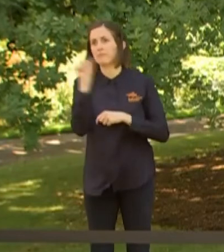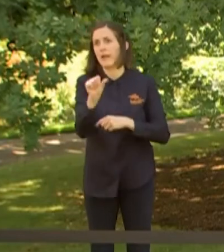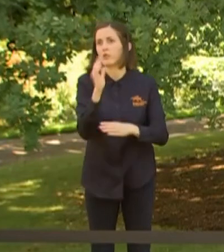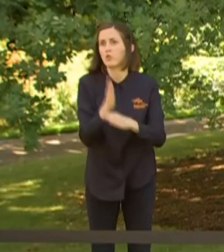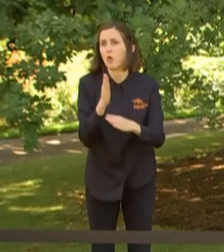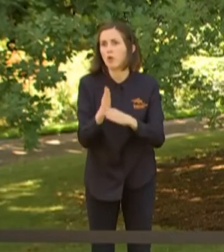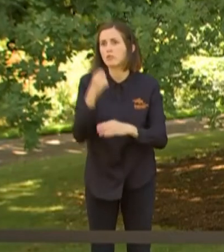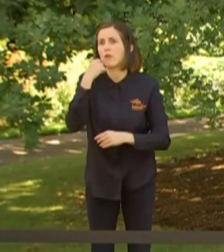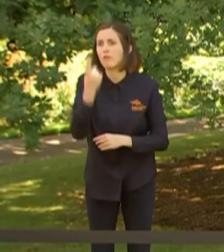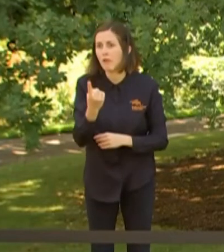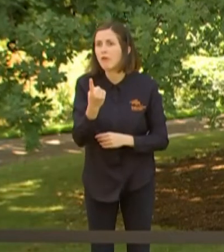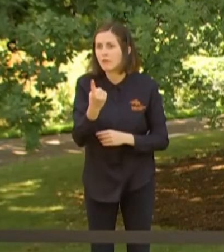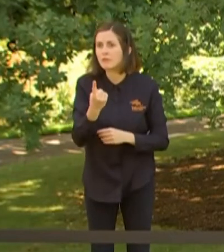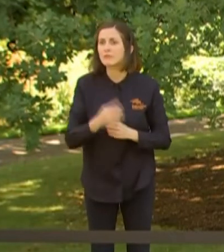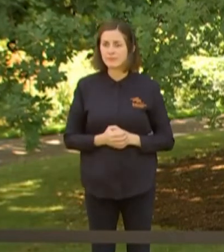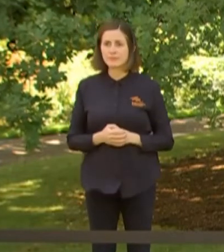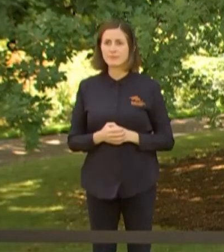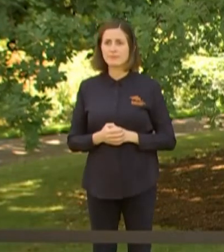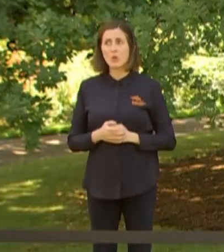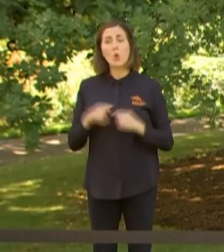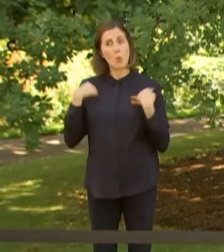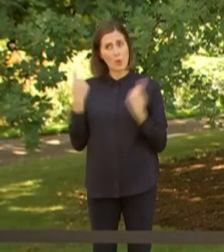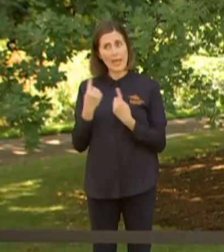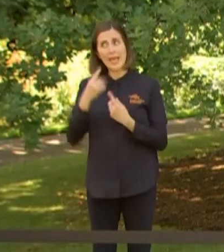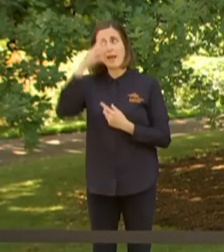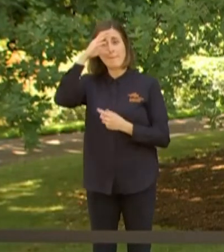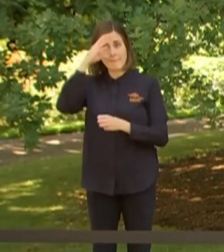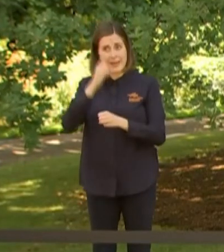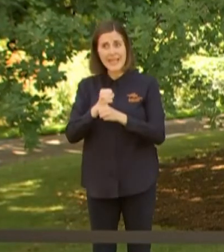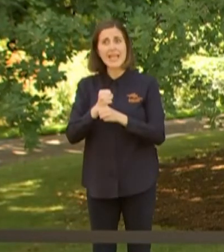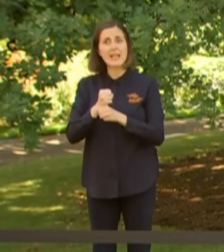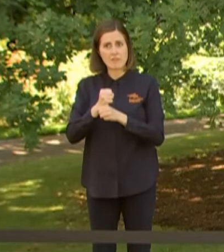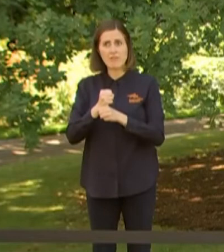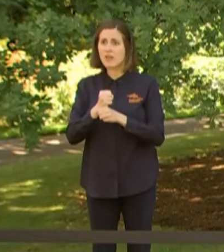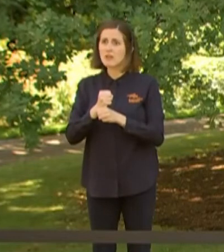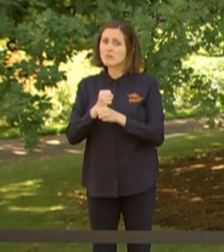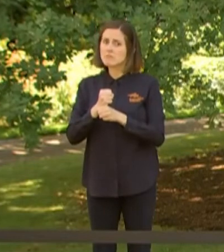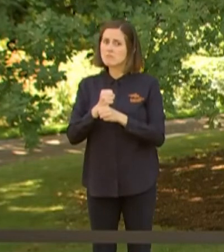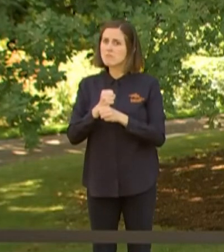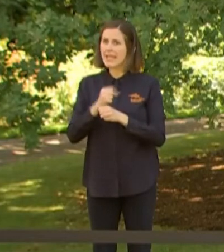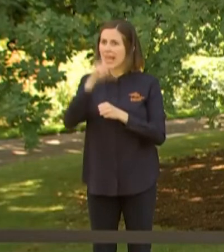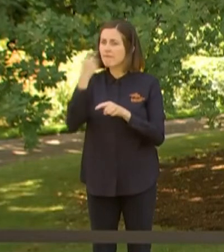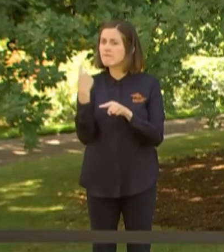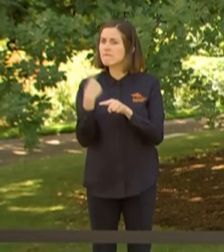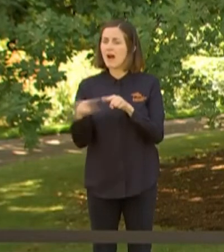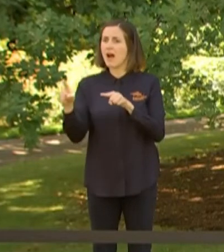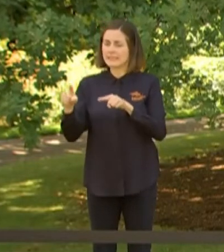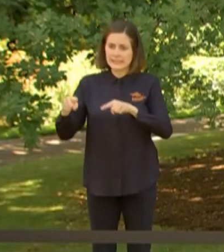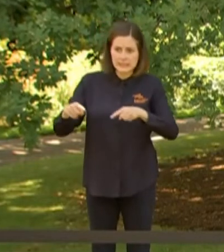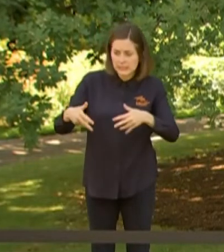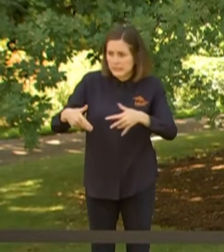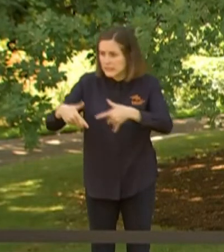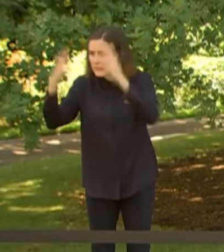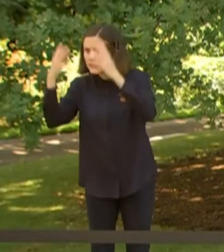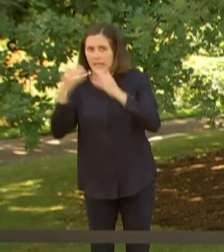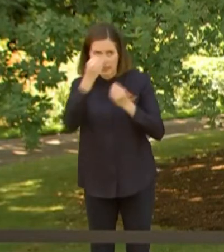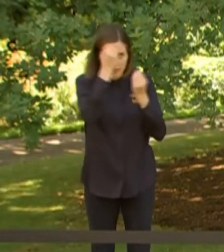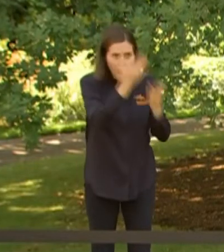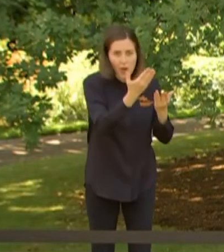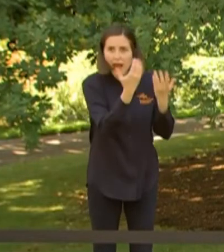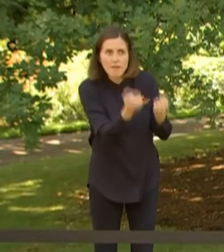full COVID test. We're very confident in the results, the negative results particularly of those rapid testing. They are